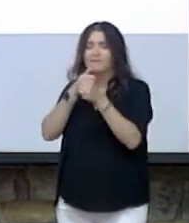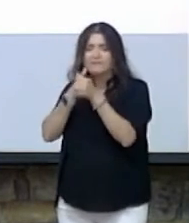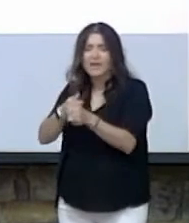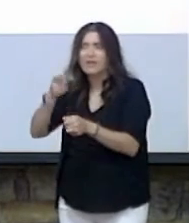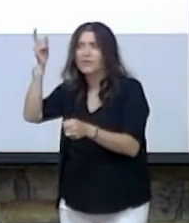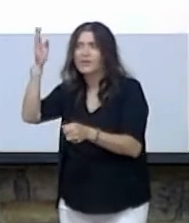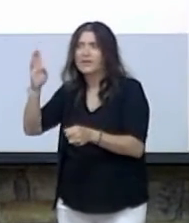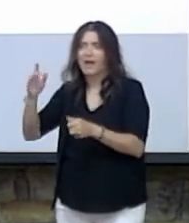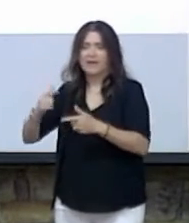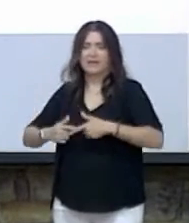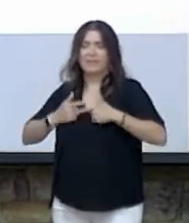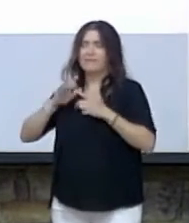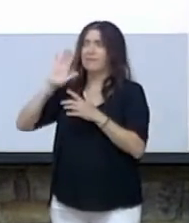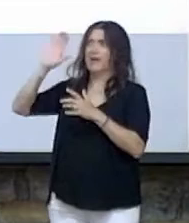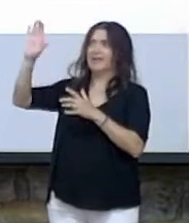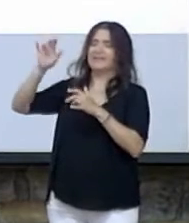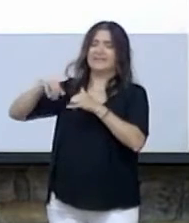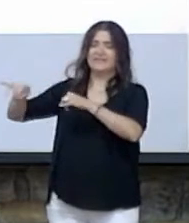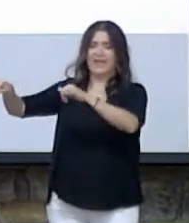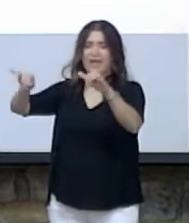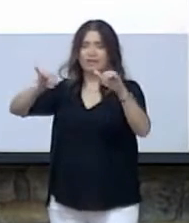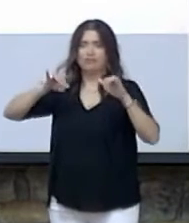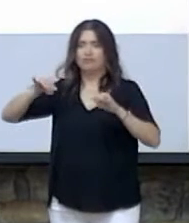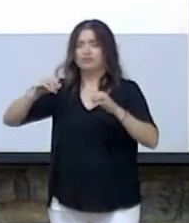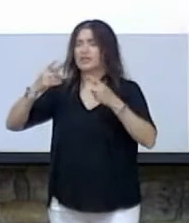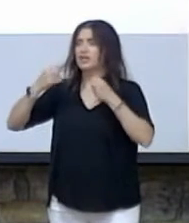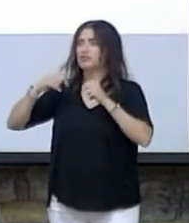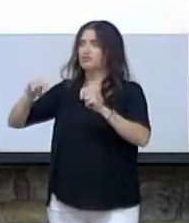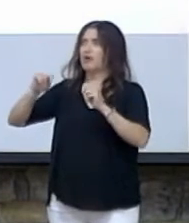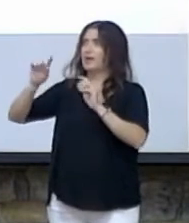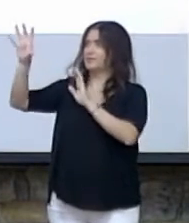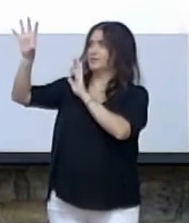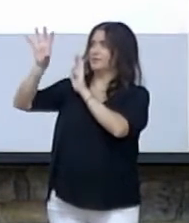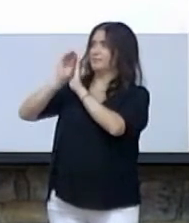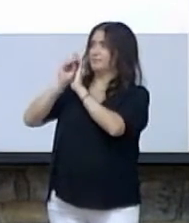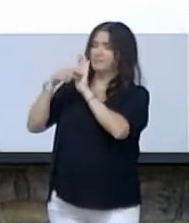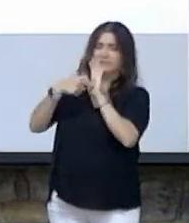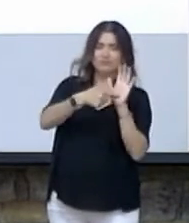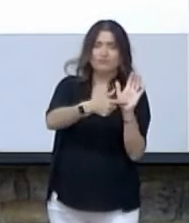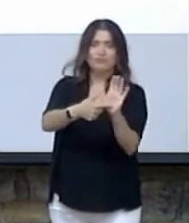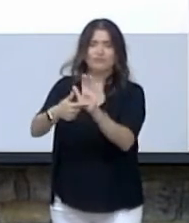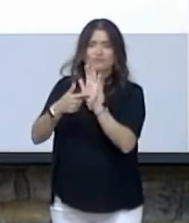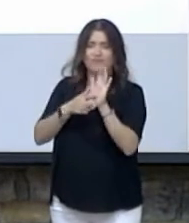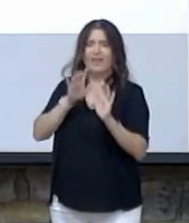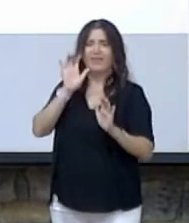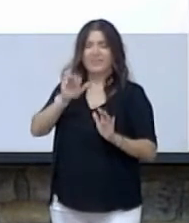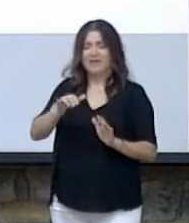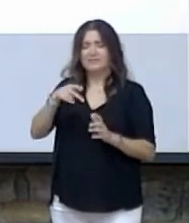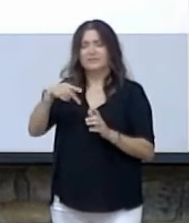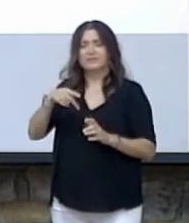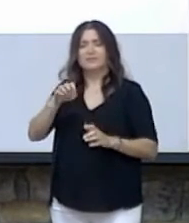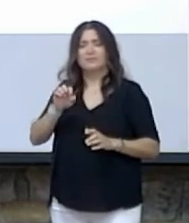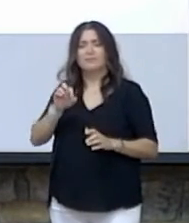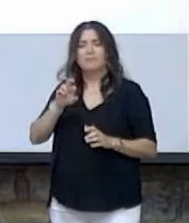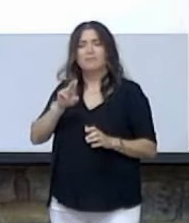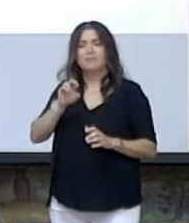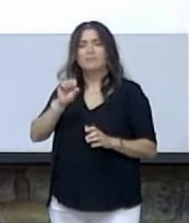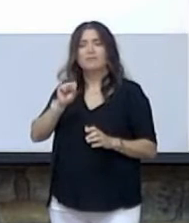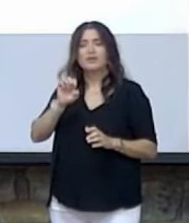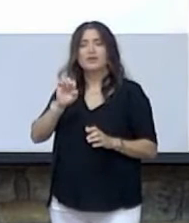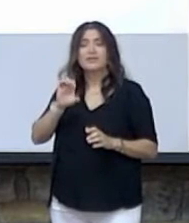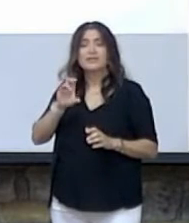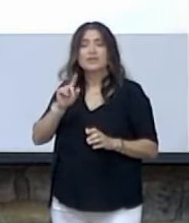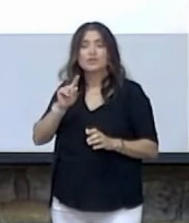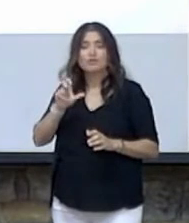His standards and trying to be an image bearer of God, then that's persecution. And it can come